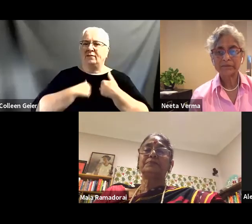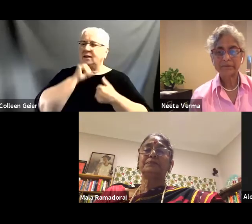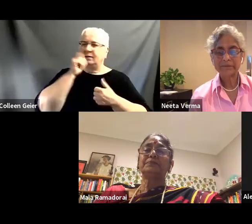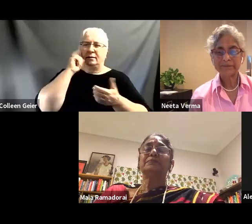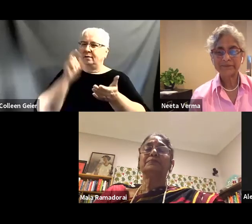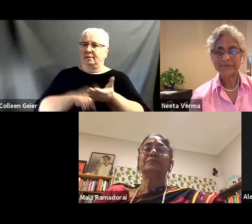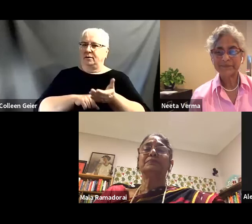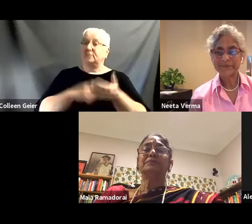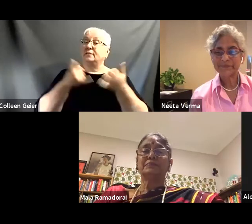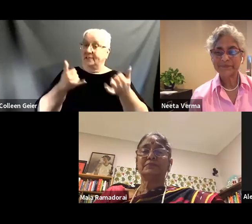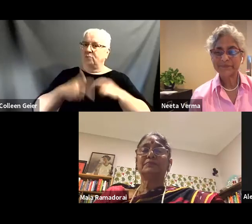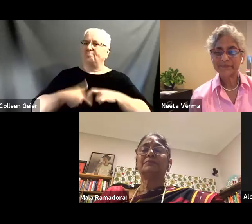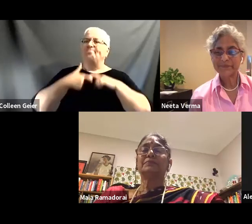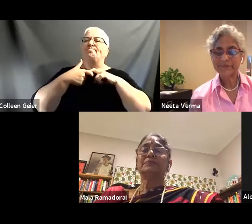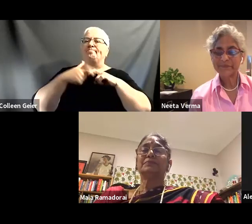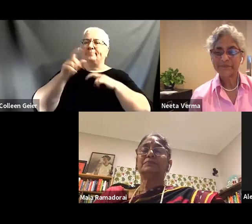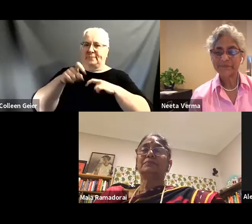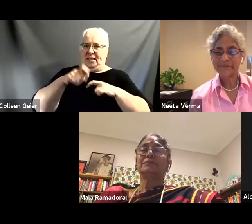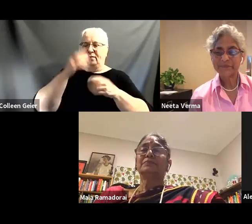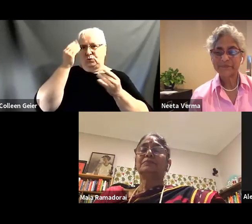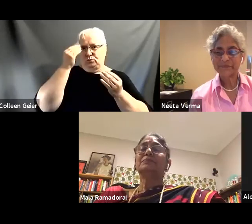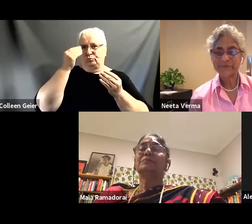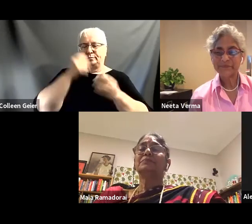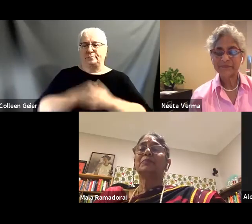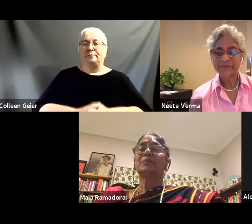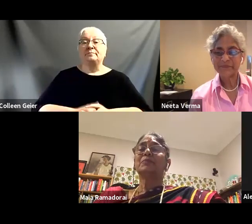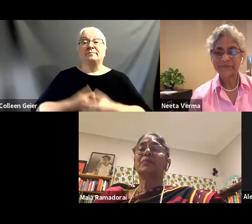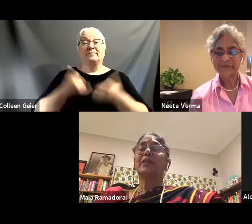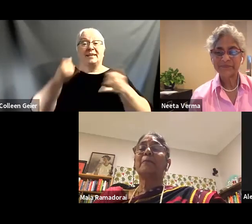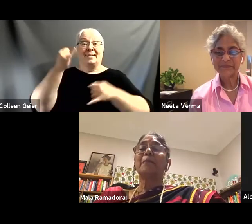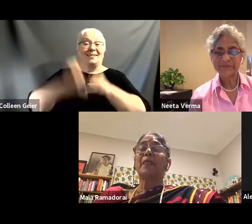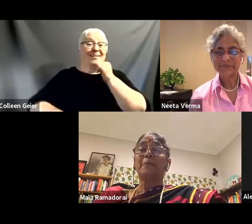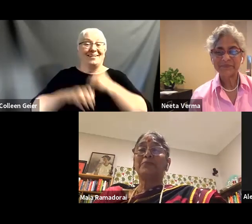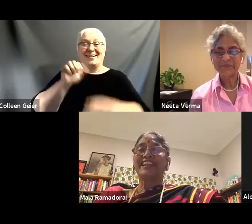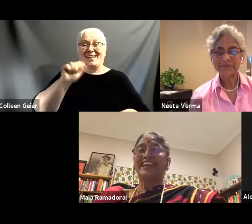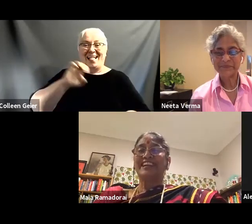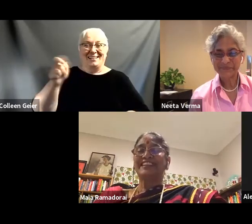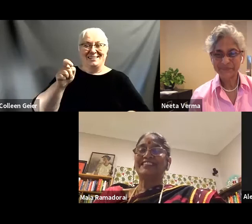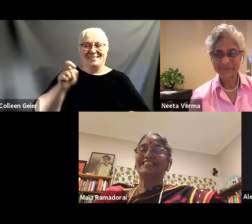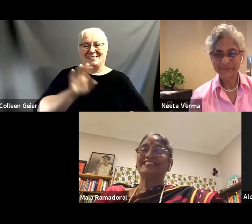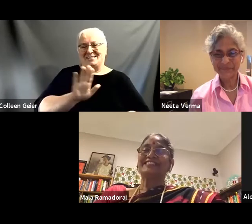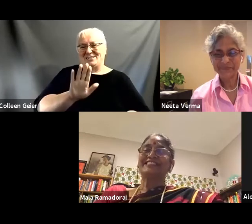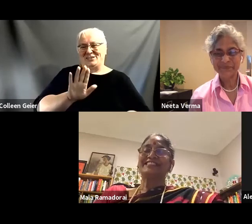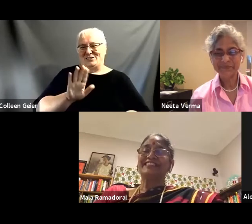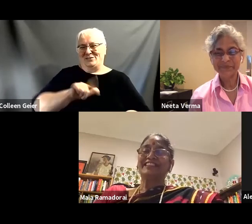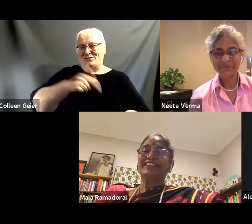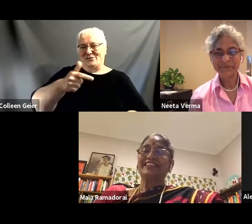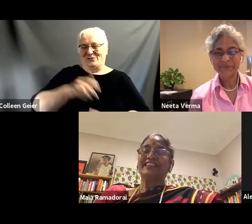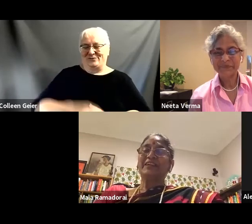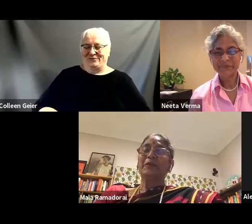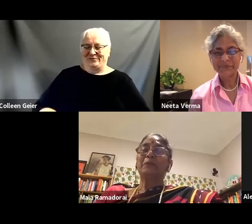you very much. So Alex, the floor is yours for the final words of wisdom of this event.